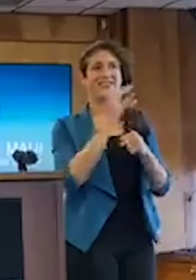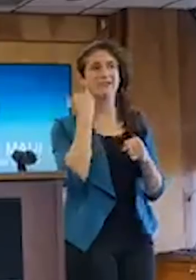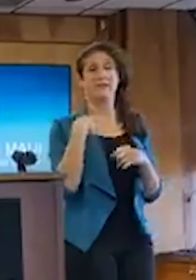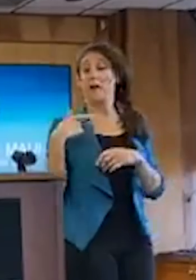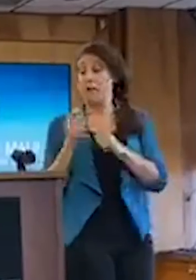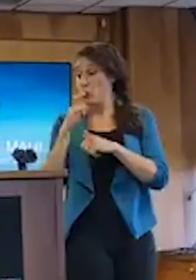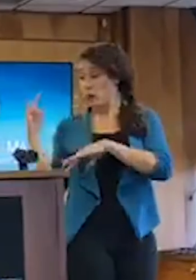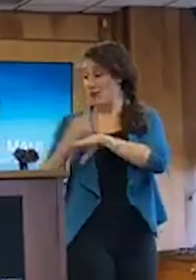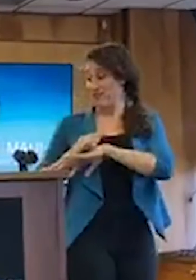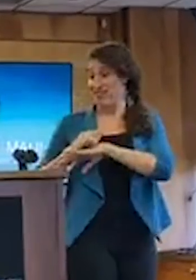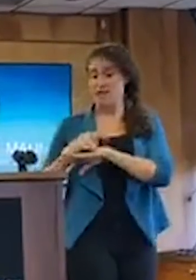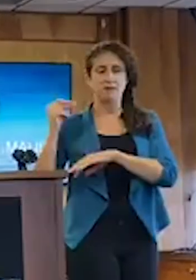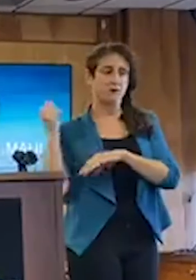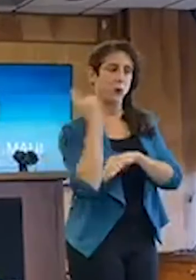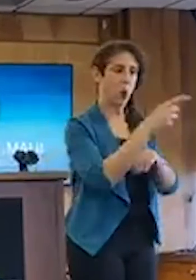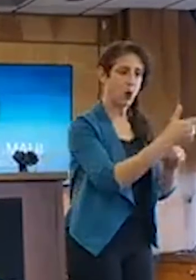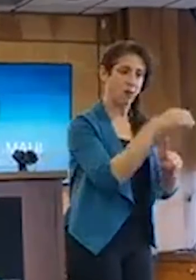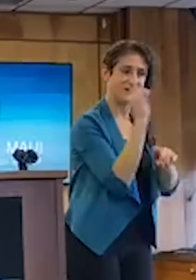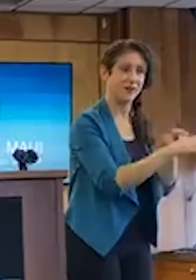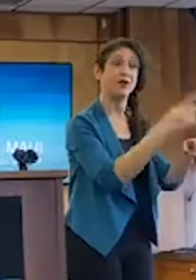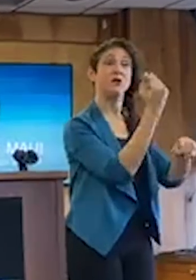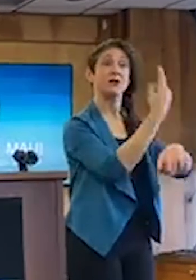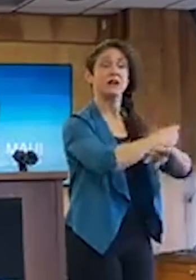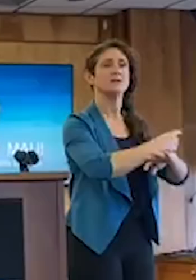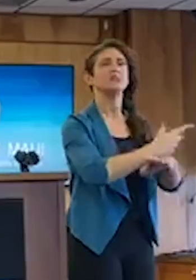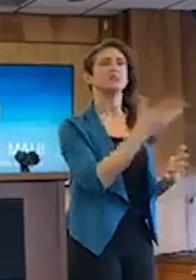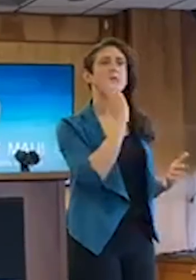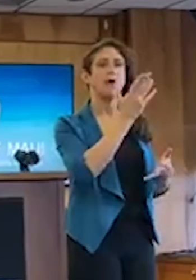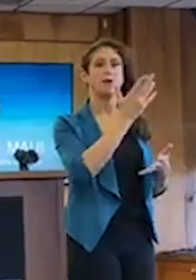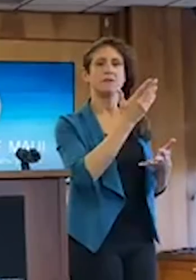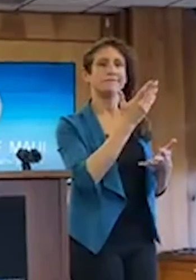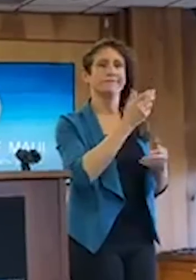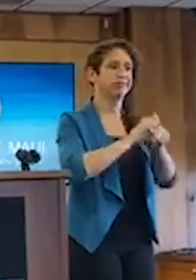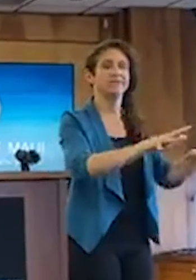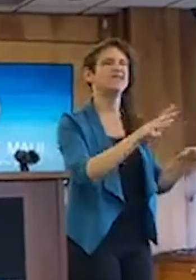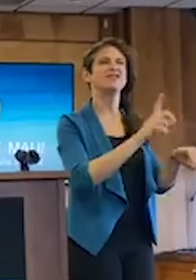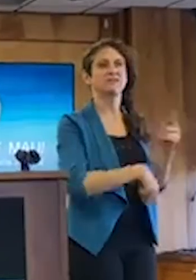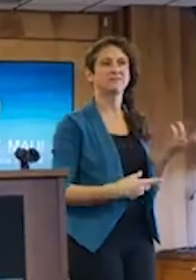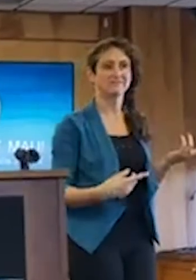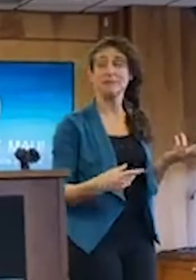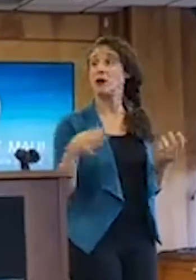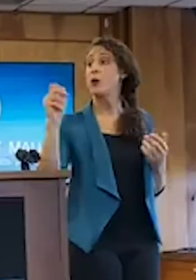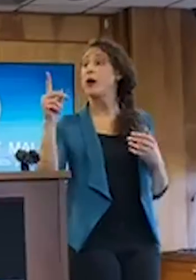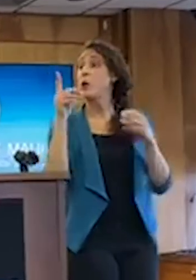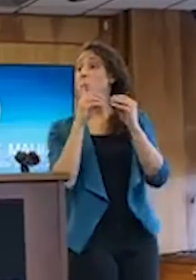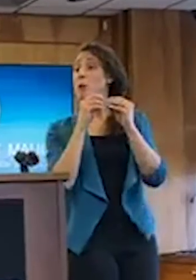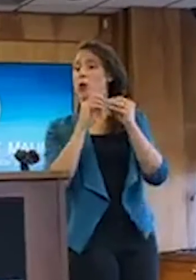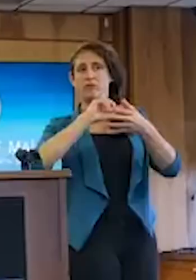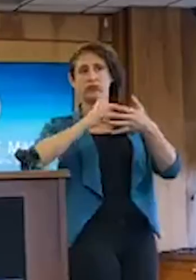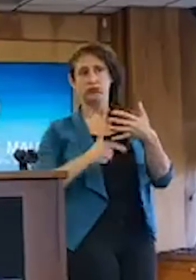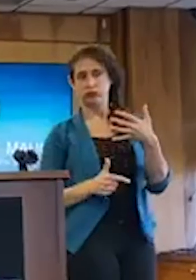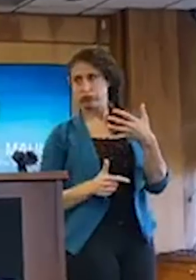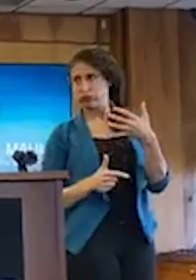We go back to Wendy. Yeah, and for our media members on the line, for time constraints, we'll go one more round